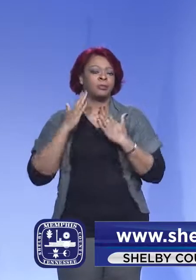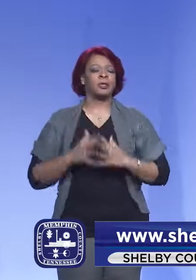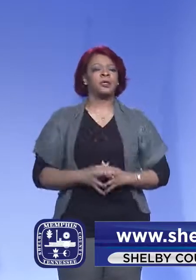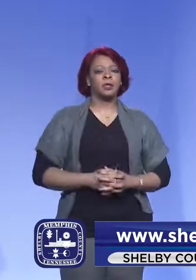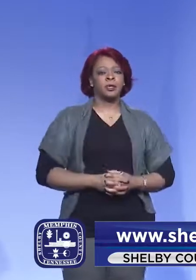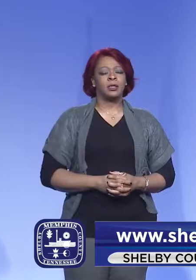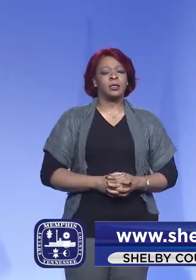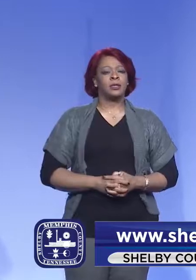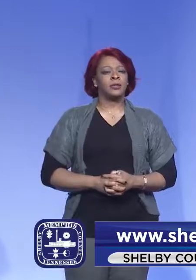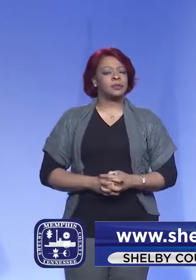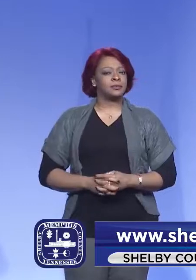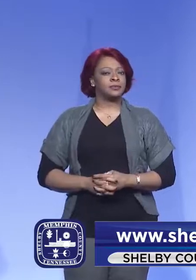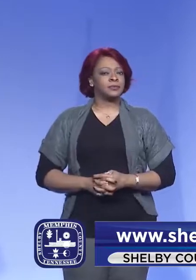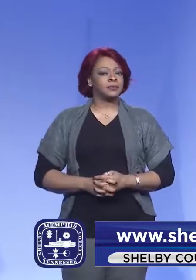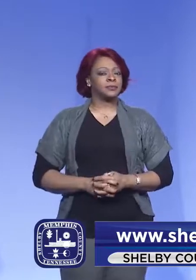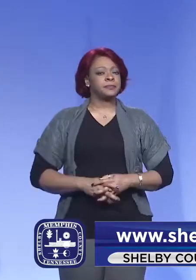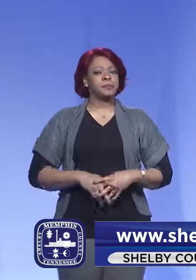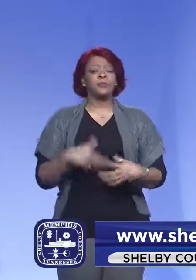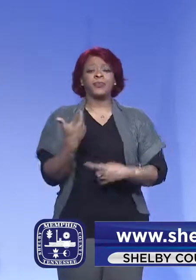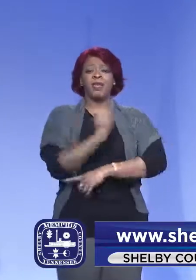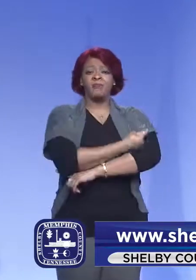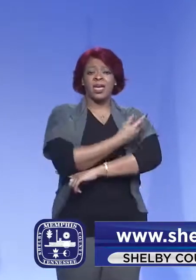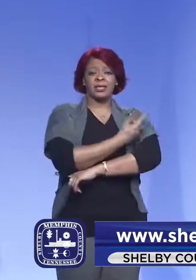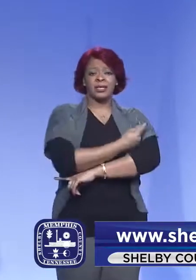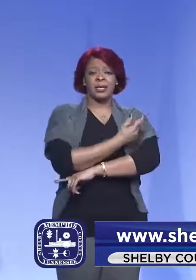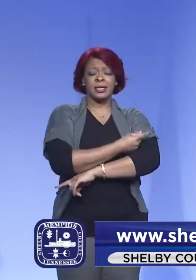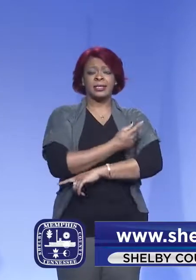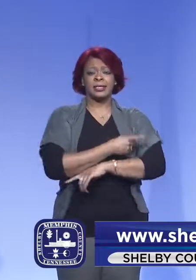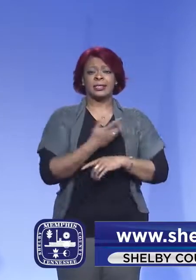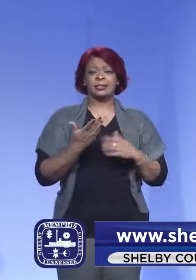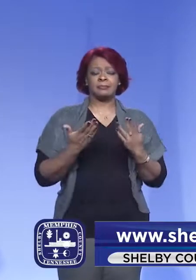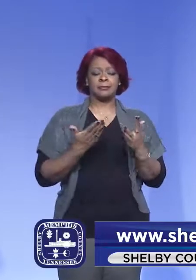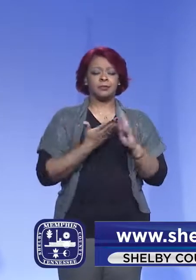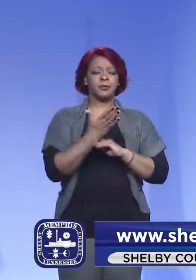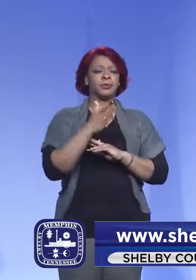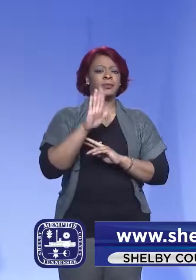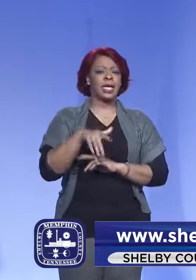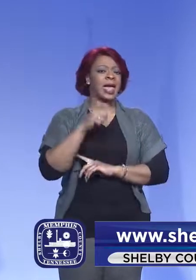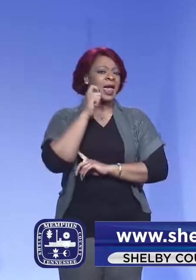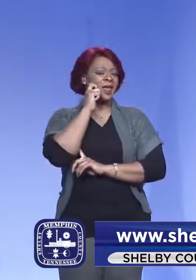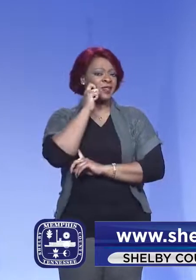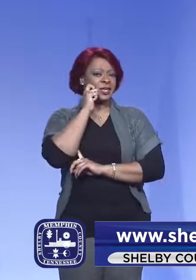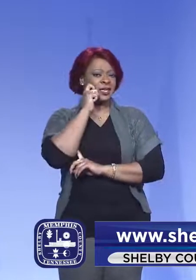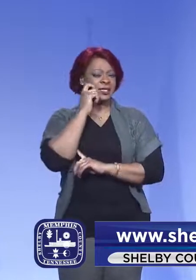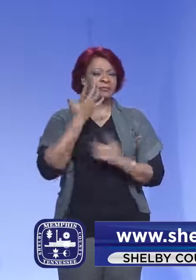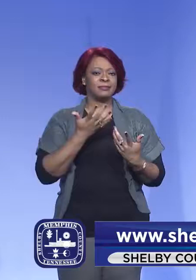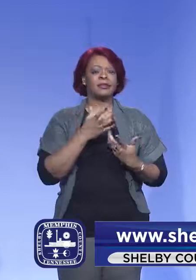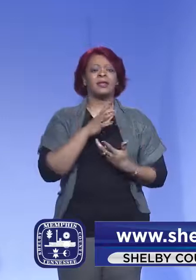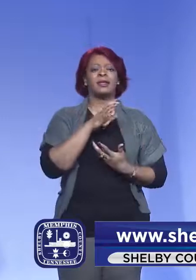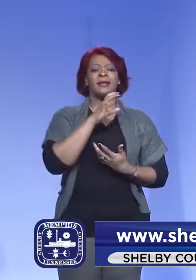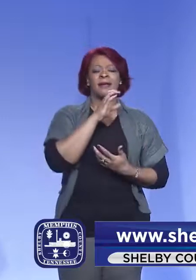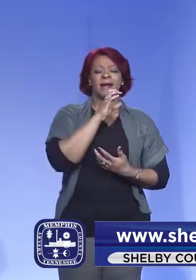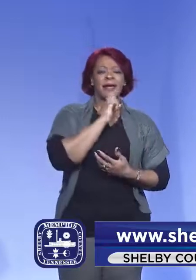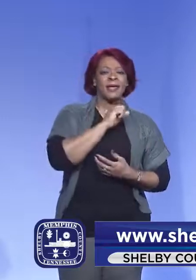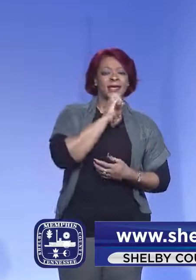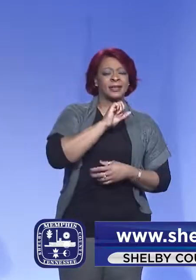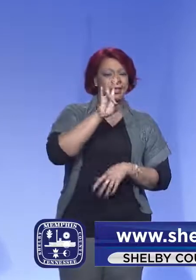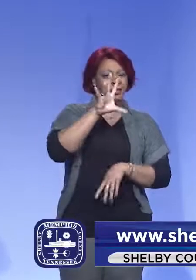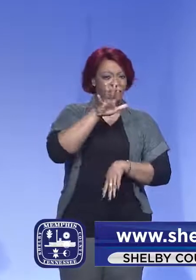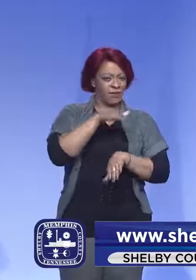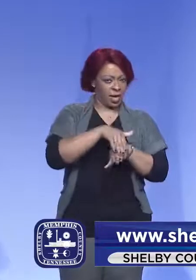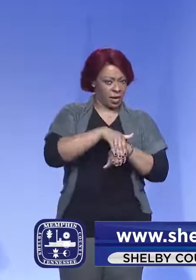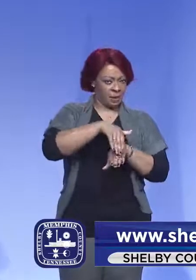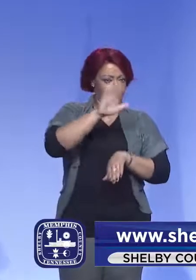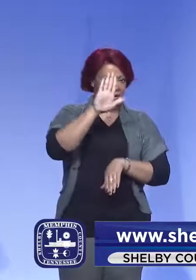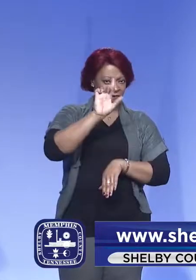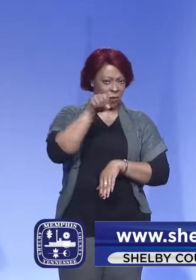And when we look in terms of vaccinations by ethnicity, and this is ages 75